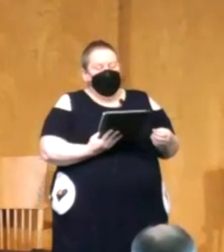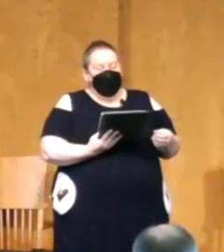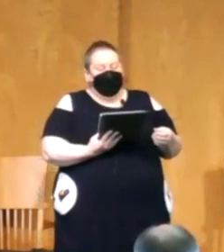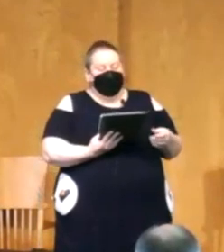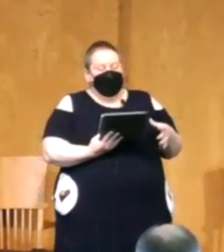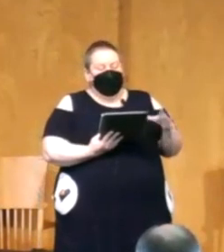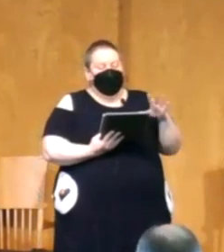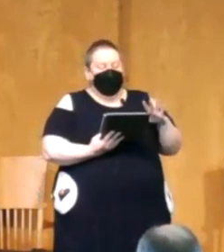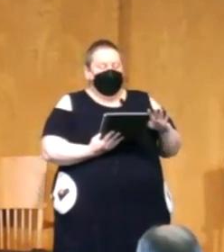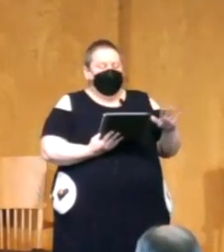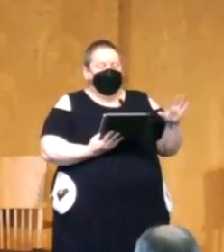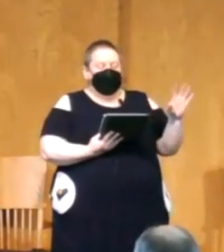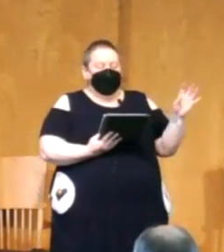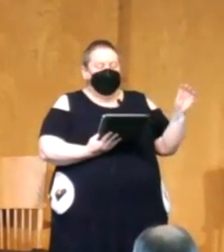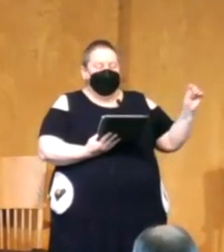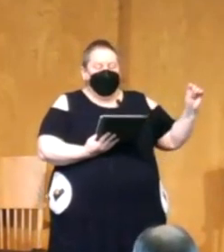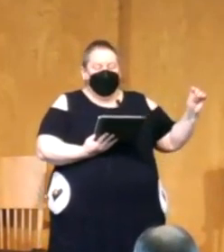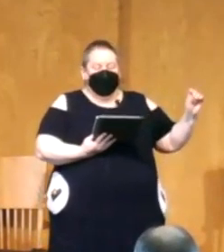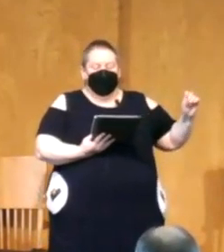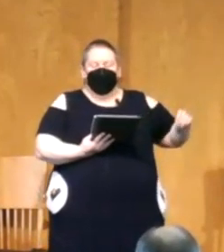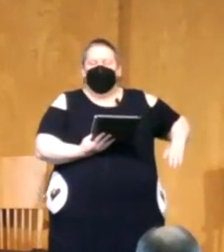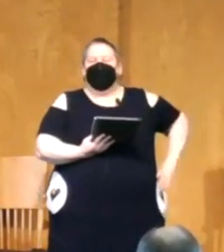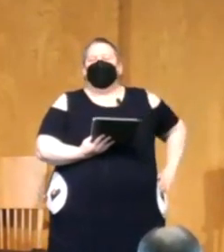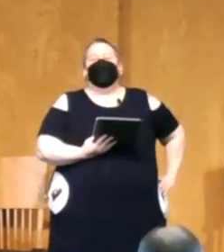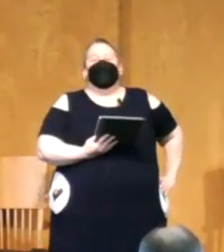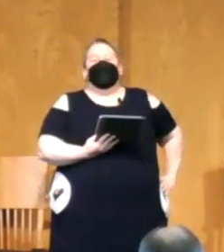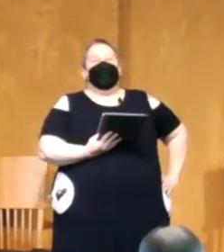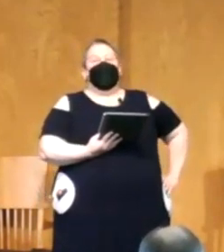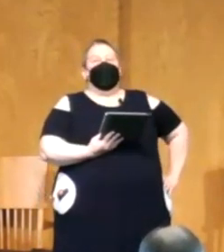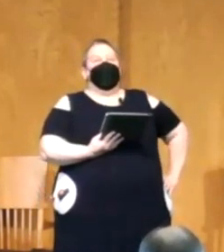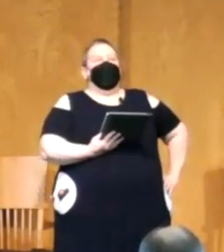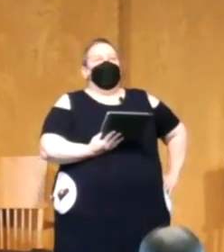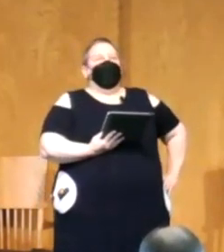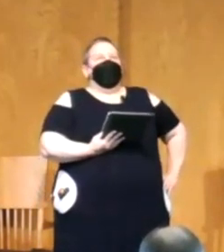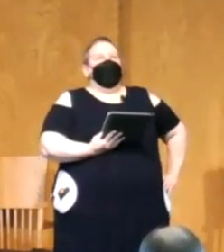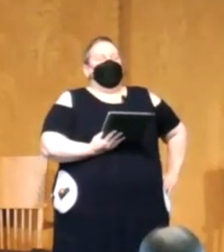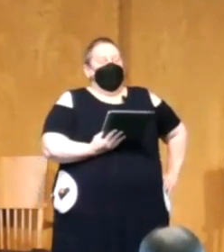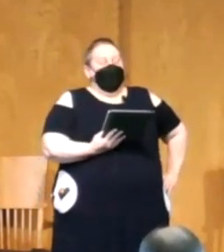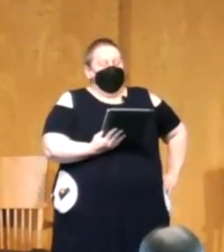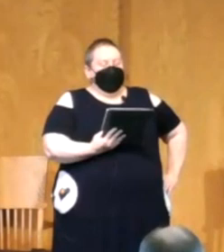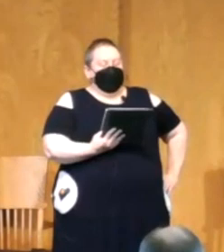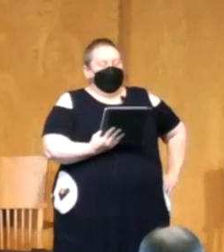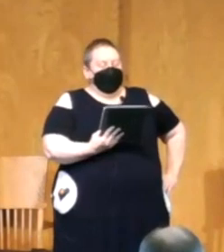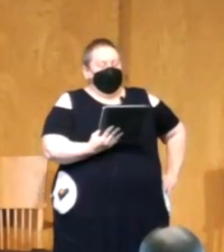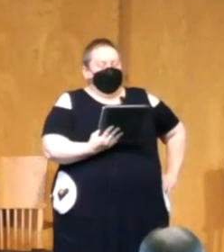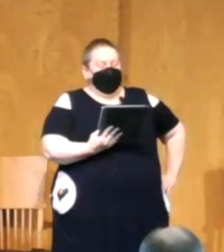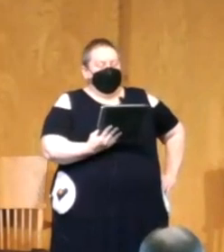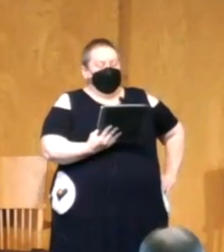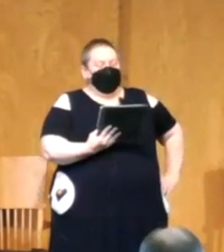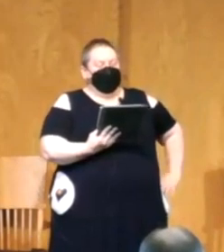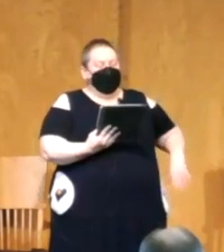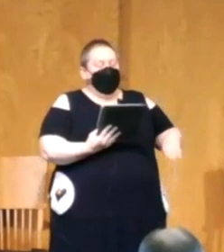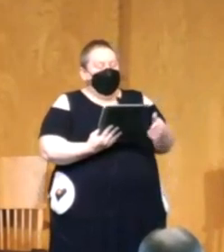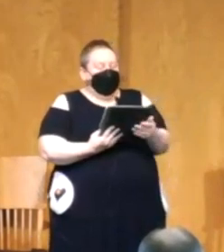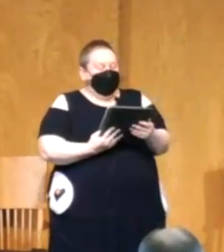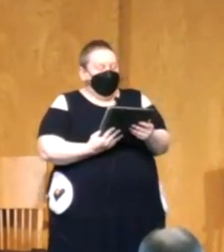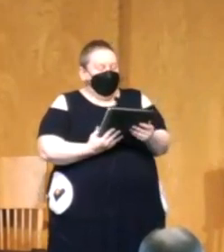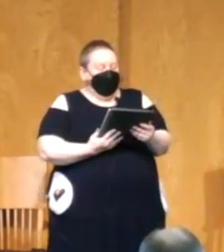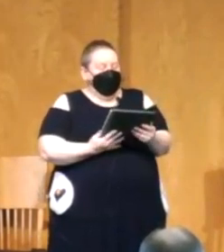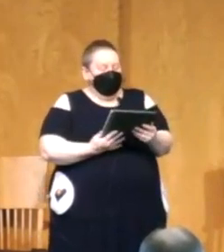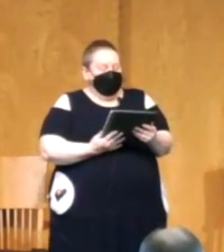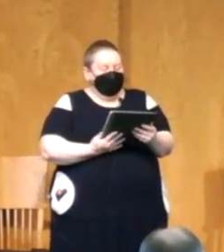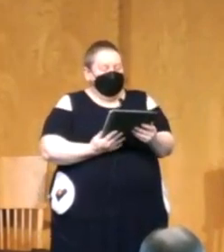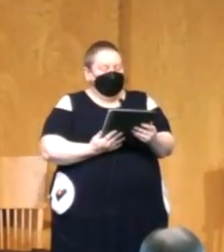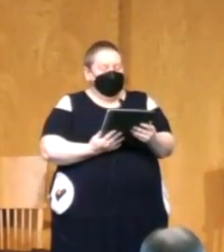between the loss and the pain, the cloud and the rain. Mind it. Be